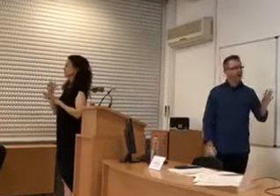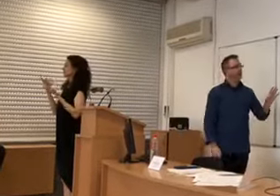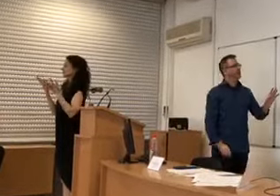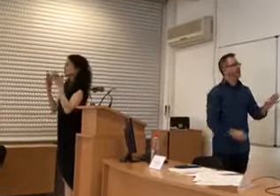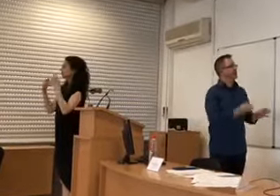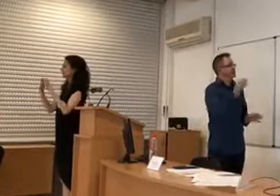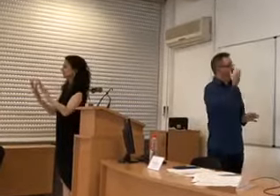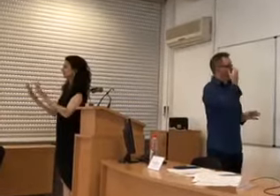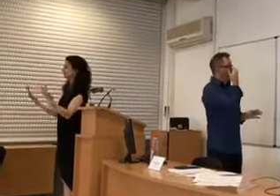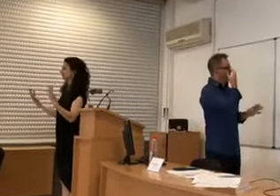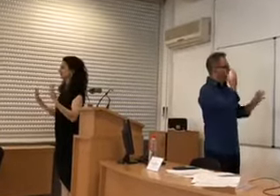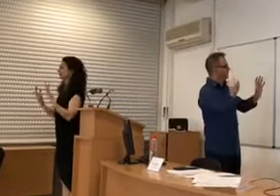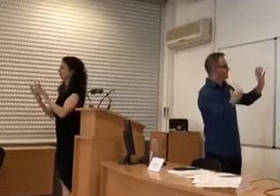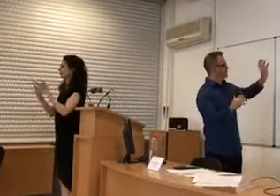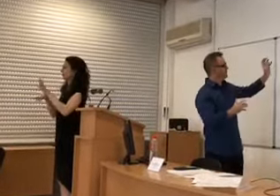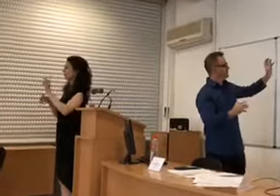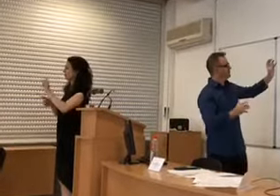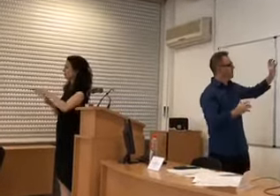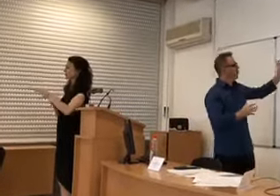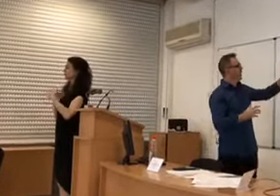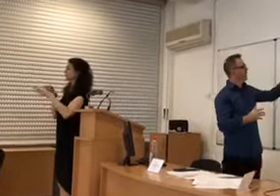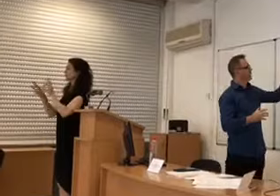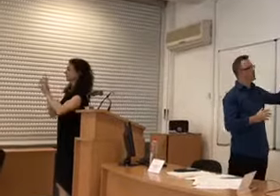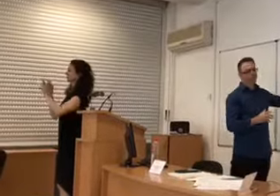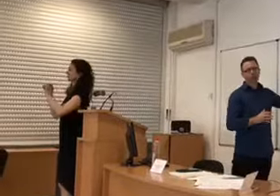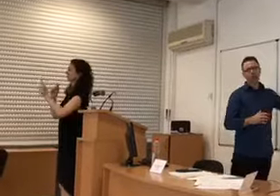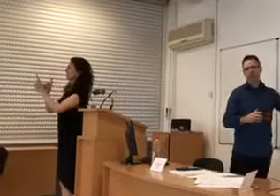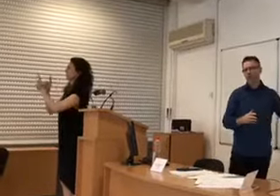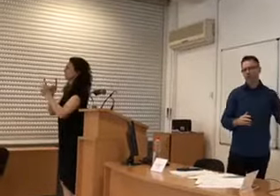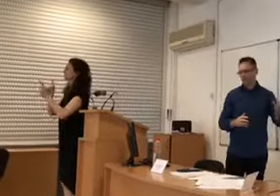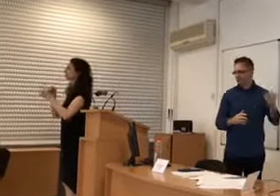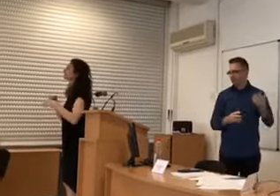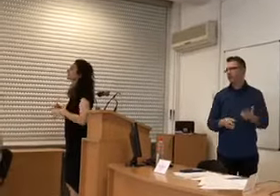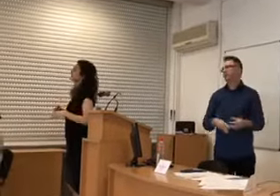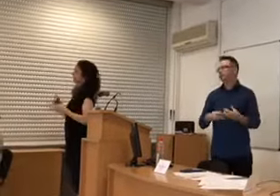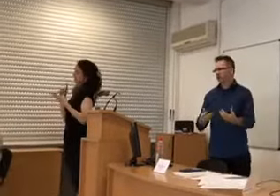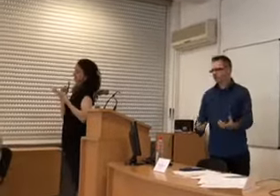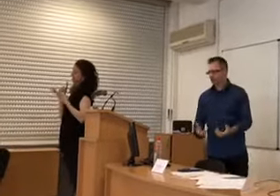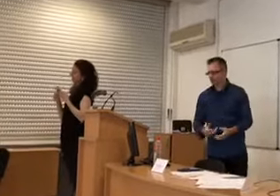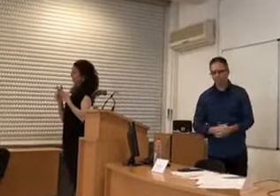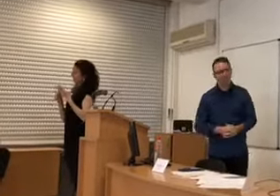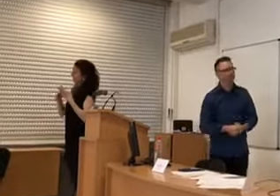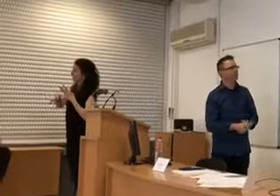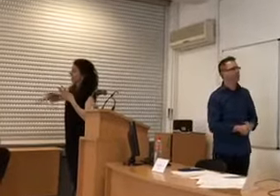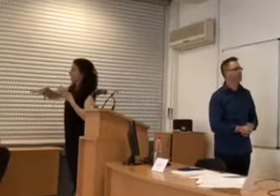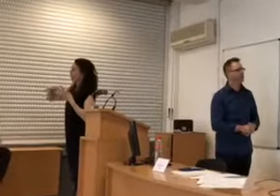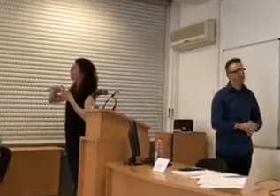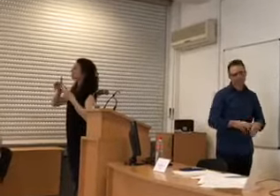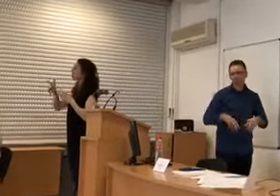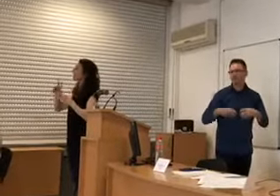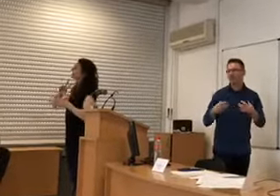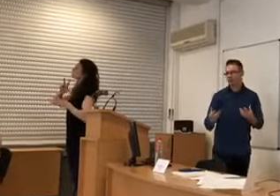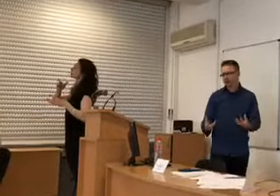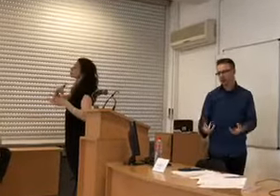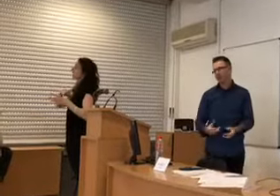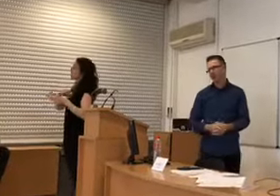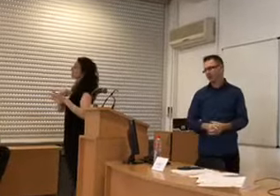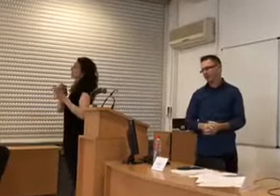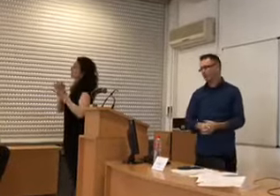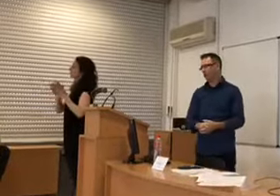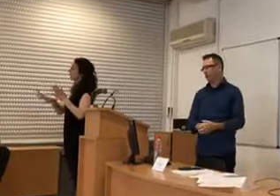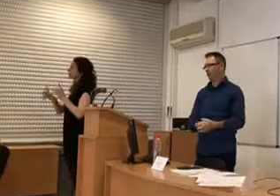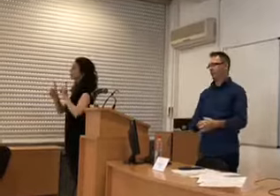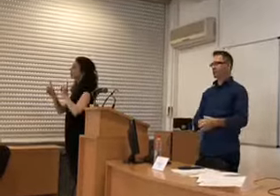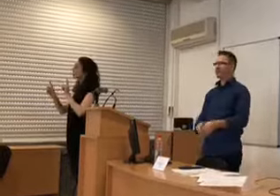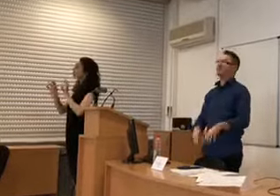The second big area, this is the way social media, their conventional form, when not explicitly